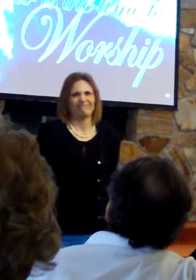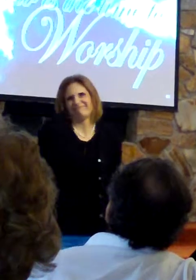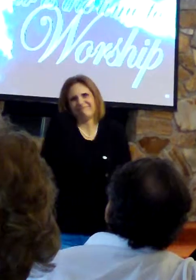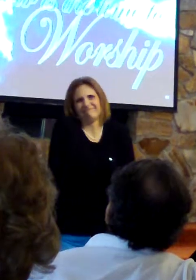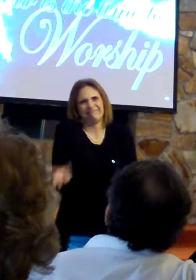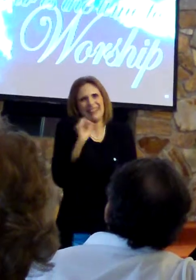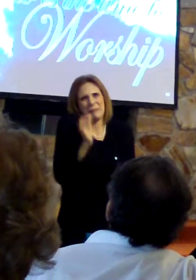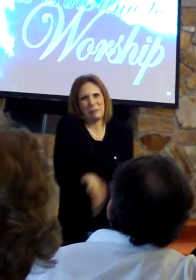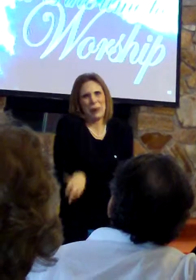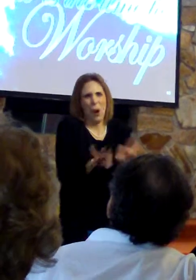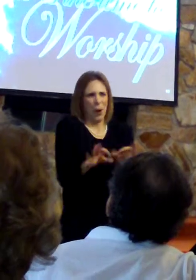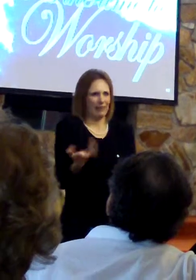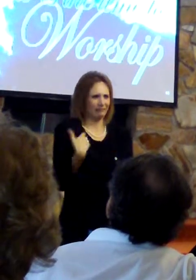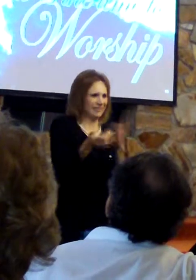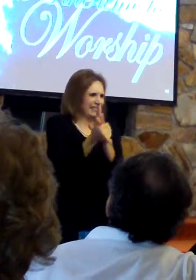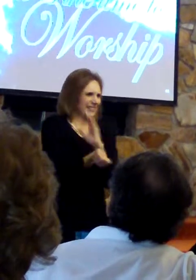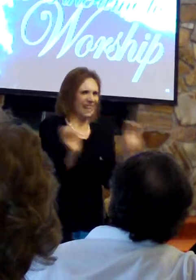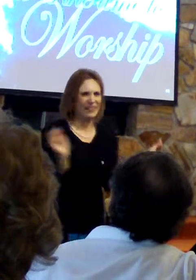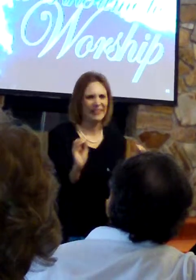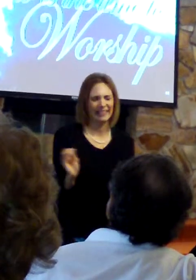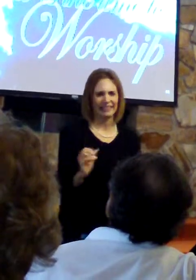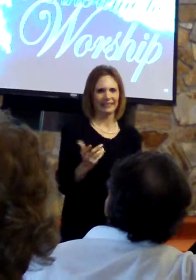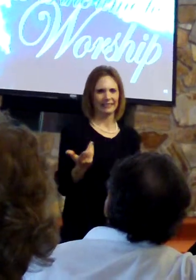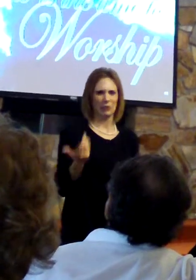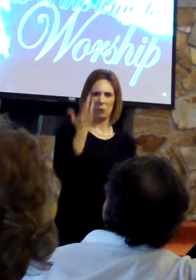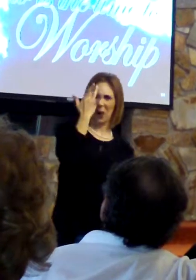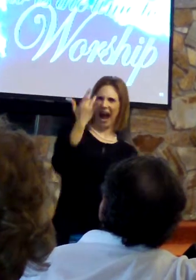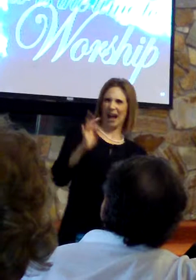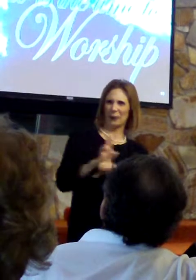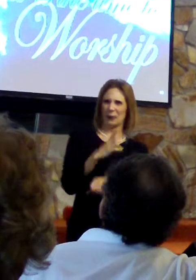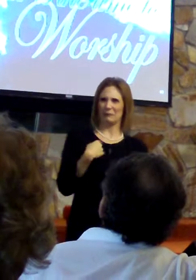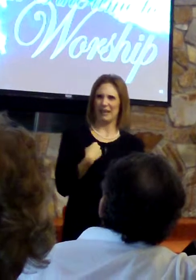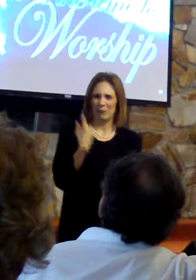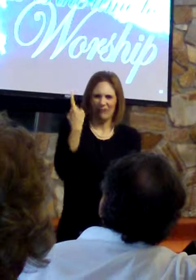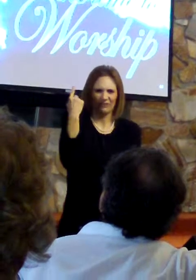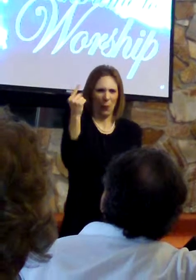Why would you even desire to use me?